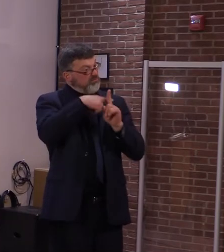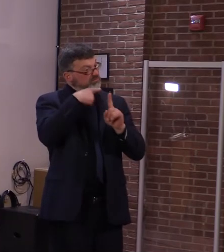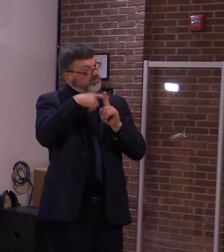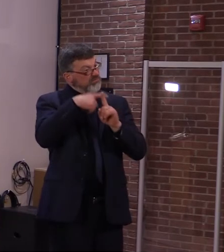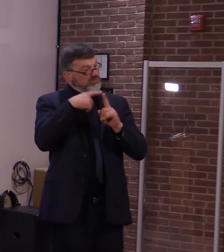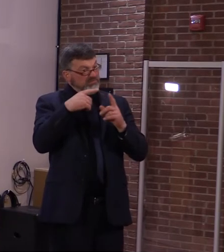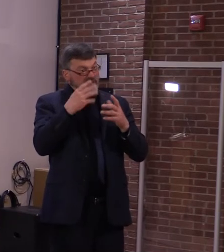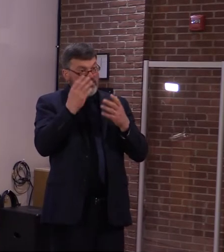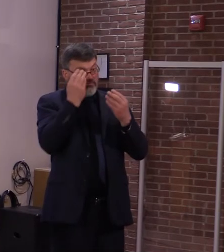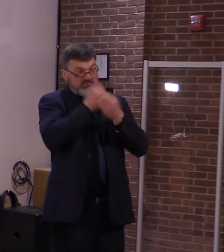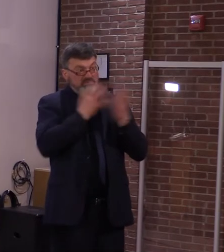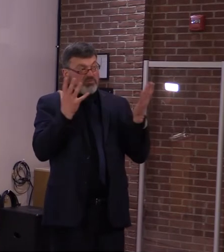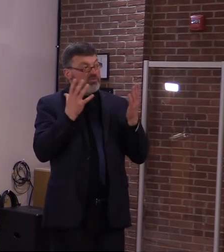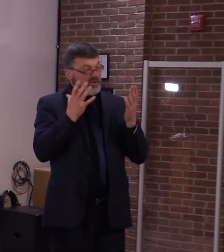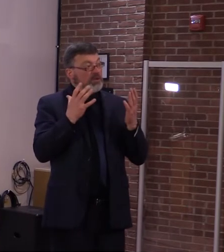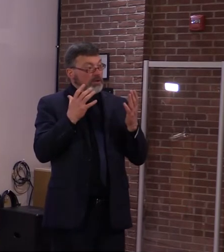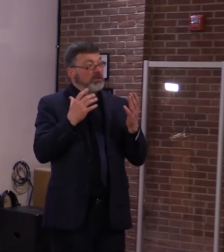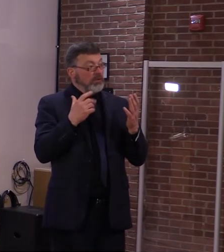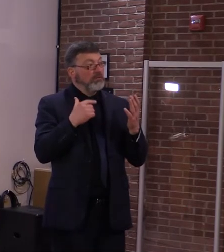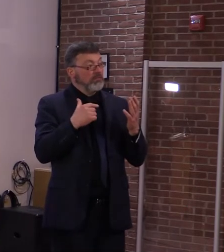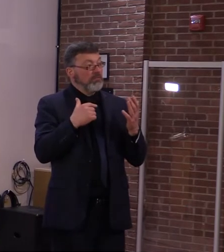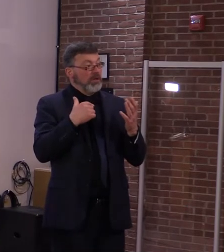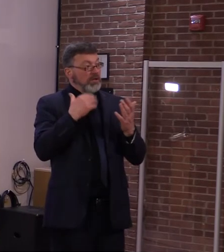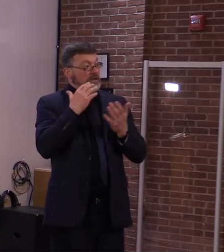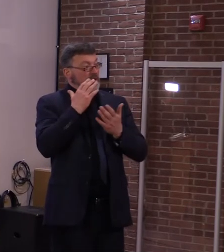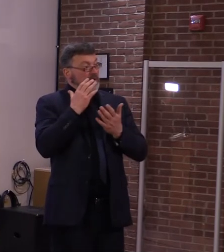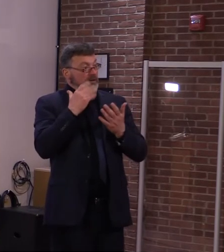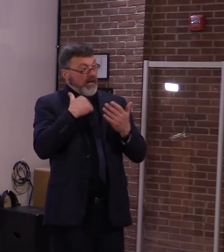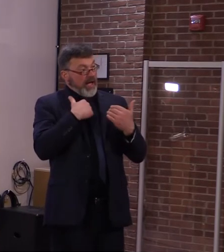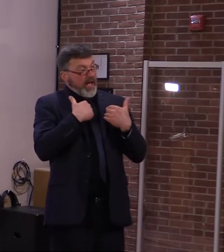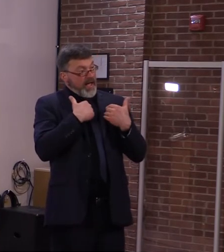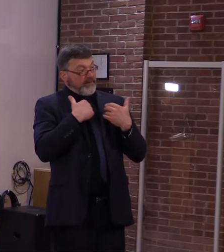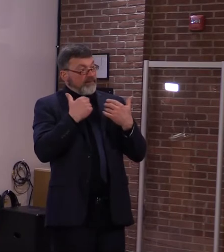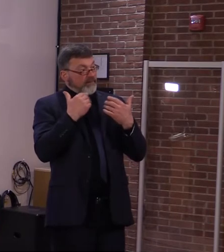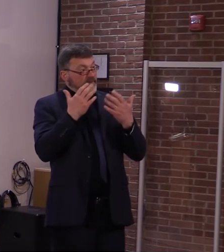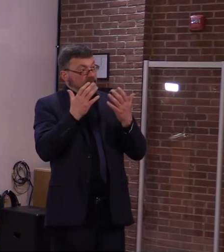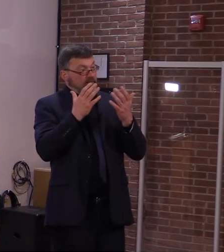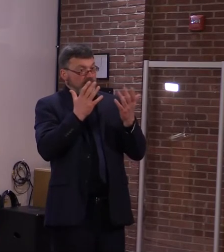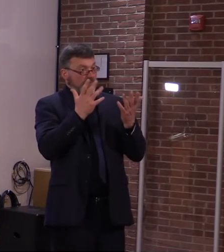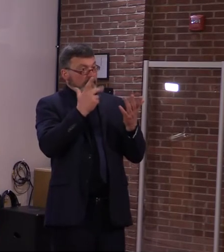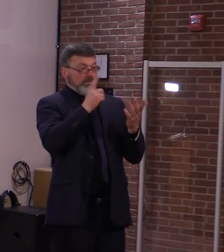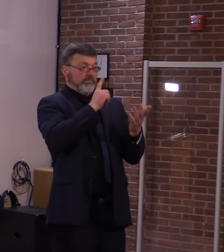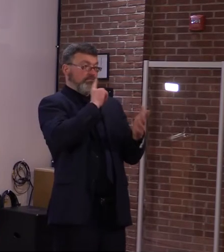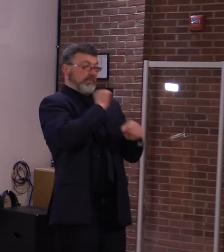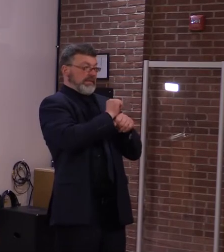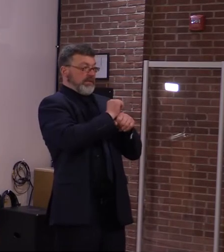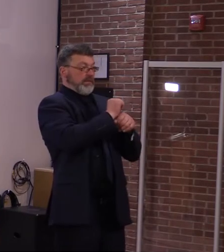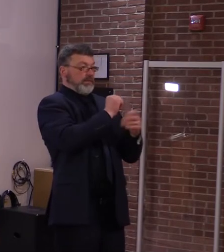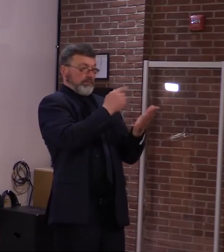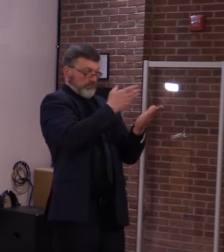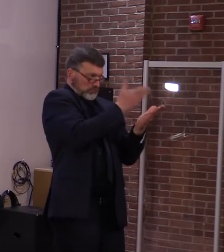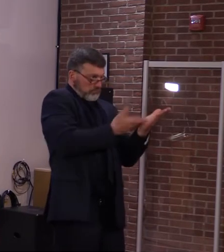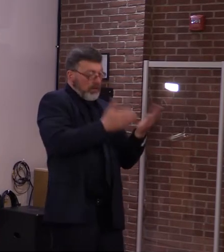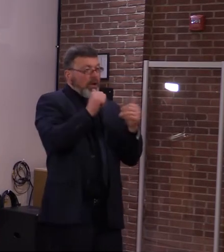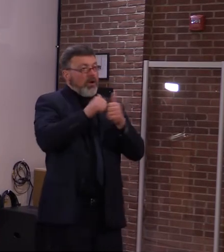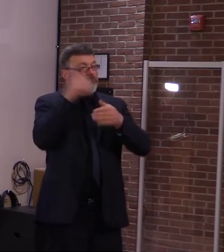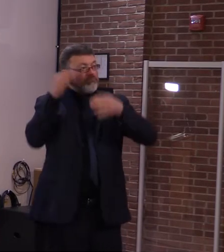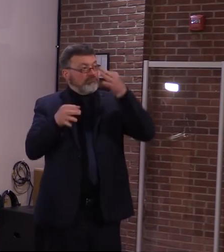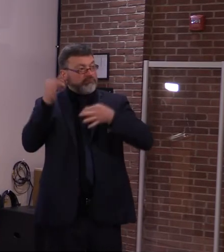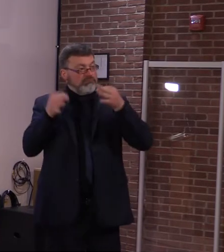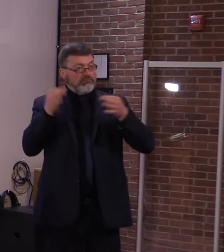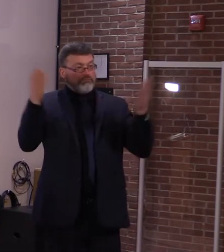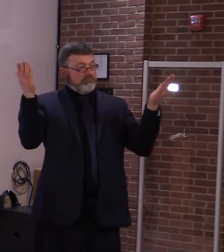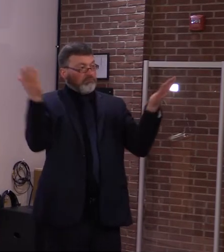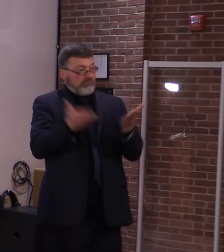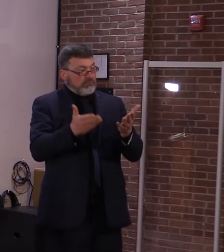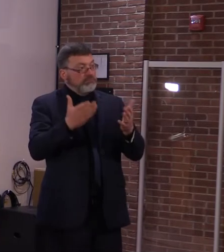making for some time about the way we see the facts and the way we see the law was really finally agreed to by USCIS